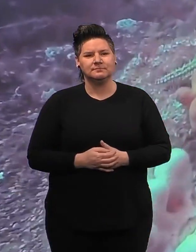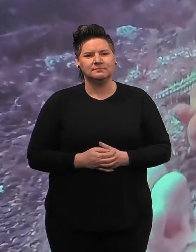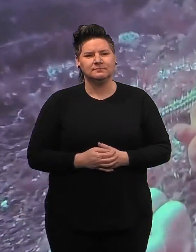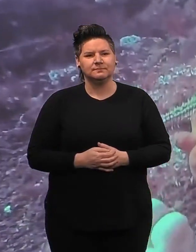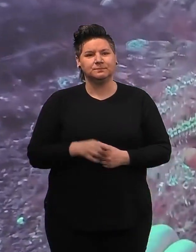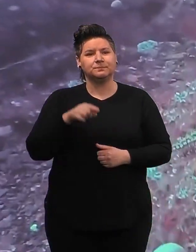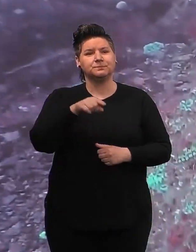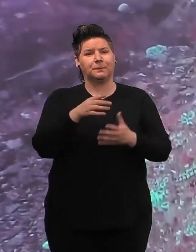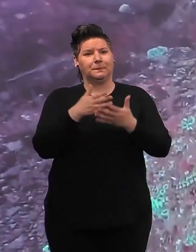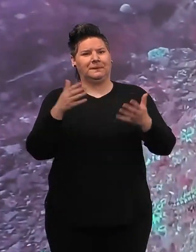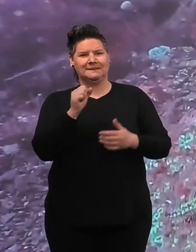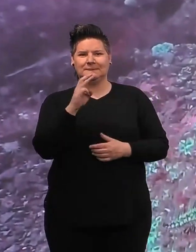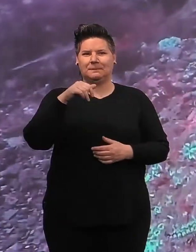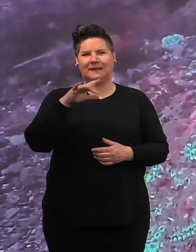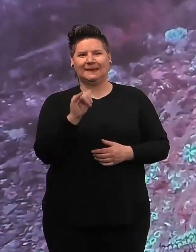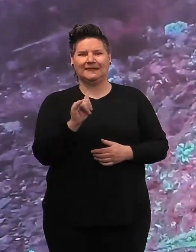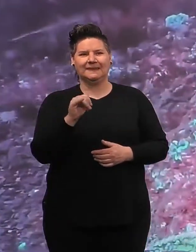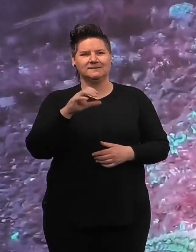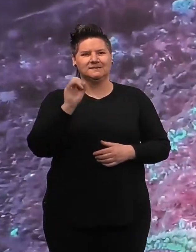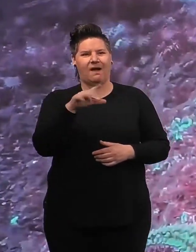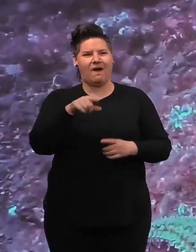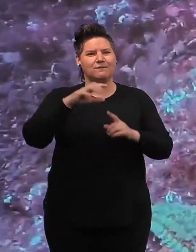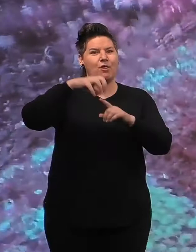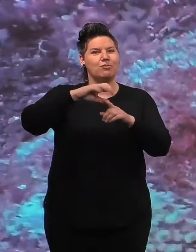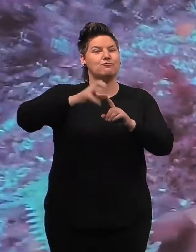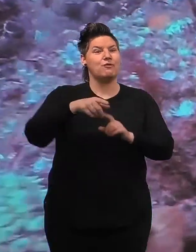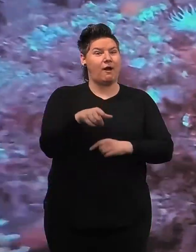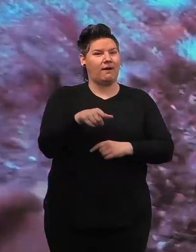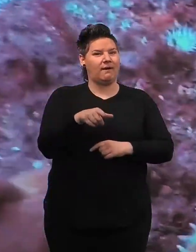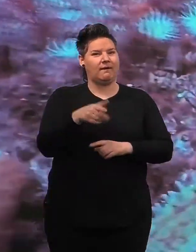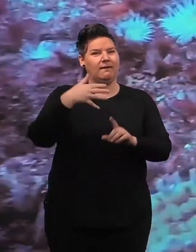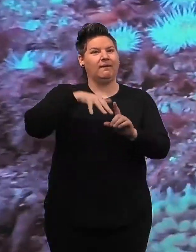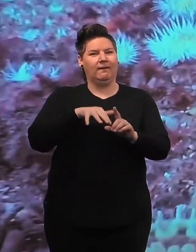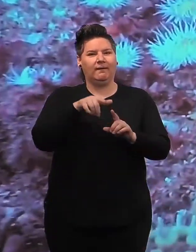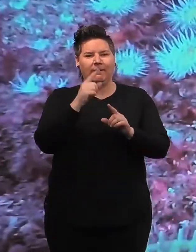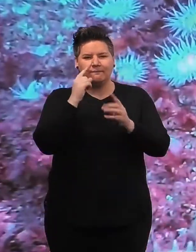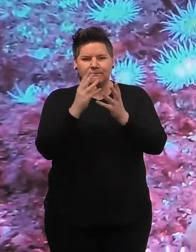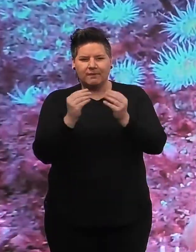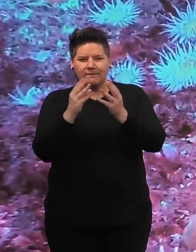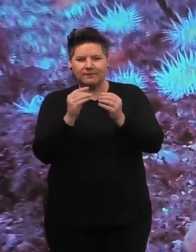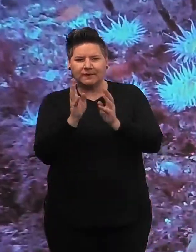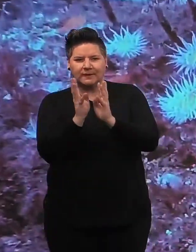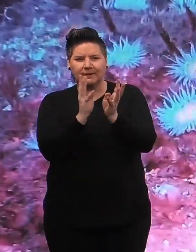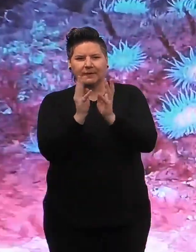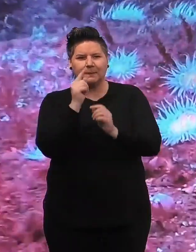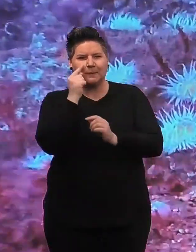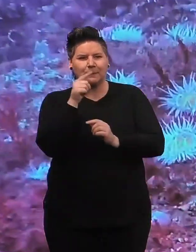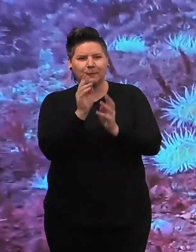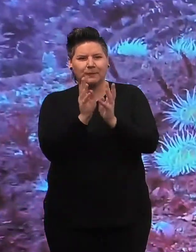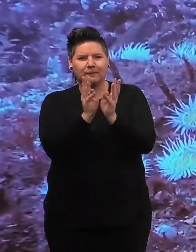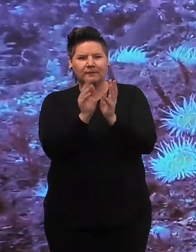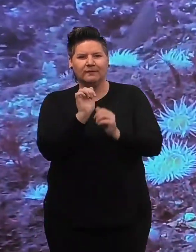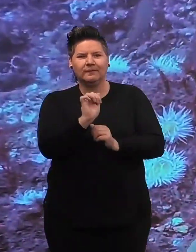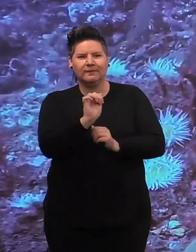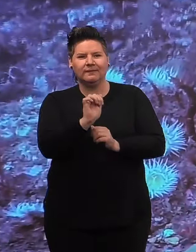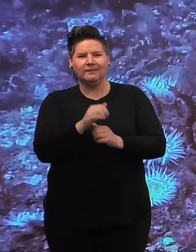There's a big spiny starfish on this rock, and then behind it, these fluffy things. There's some hydroid in the center of the picture there, and then